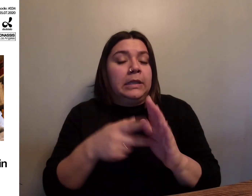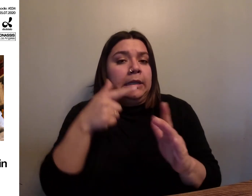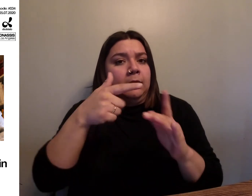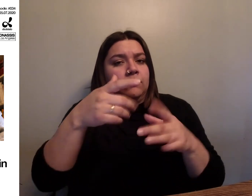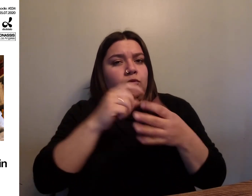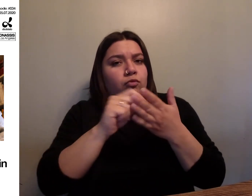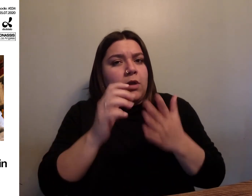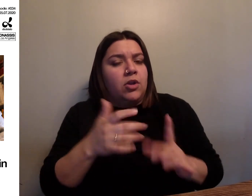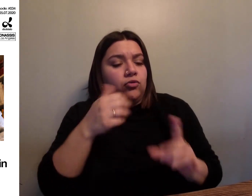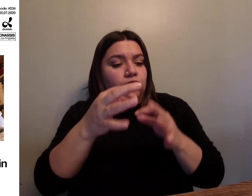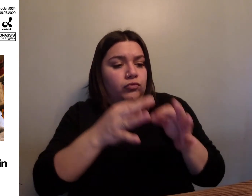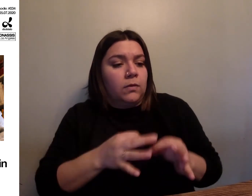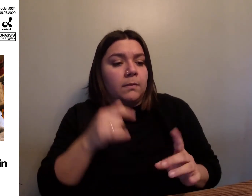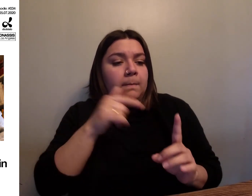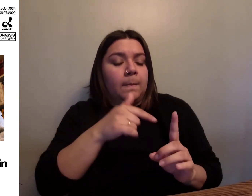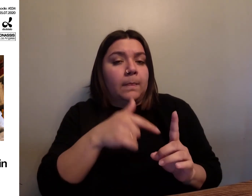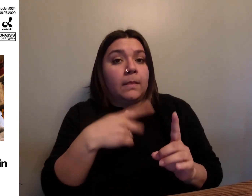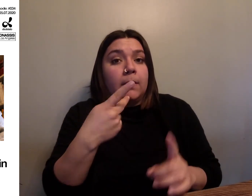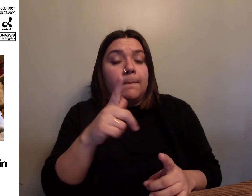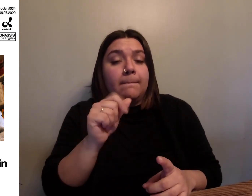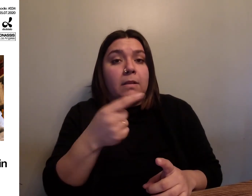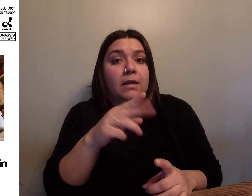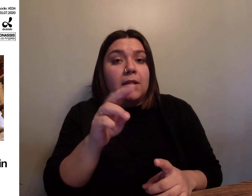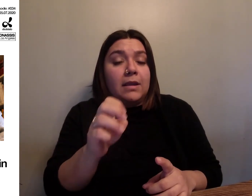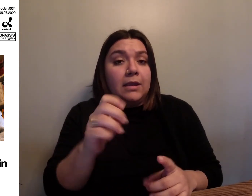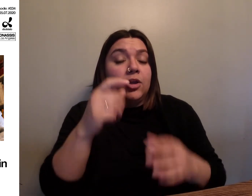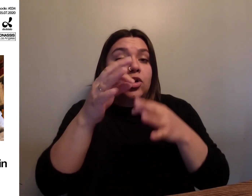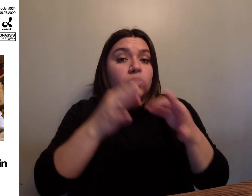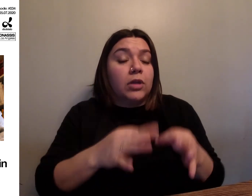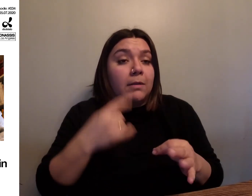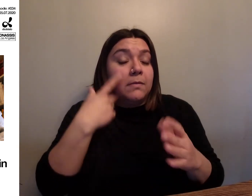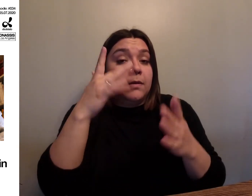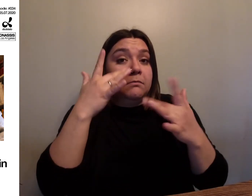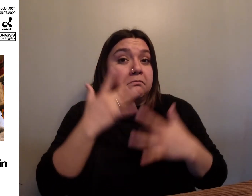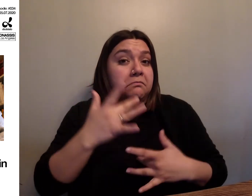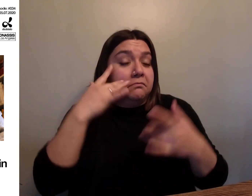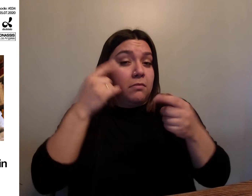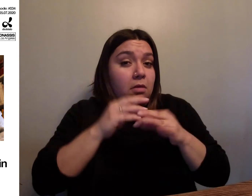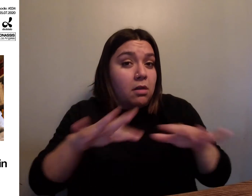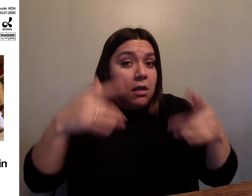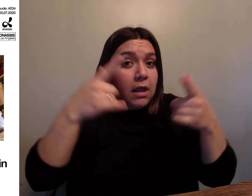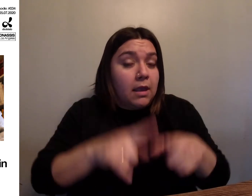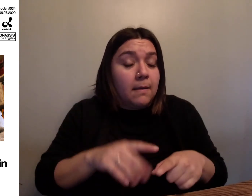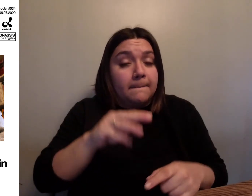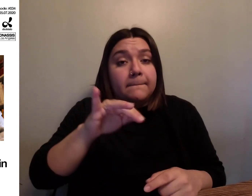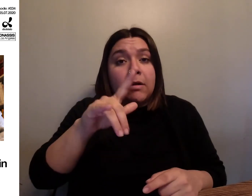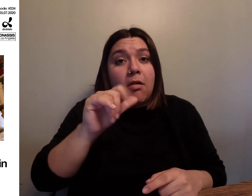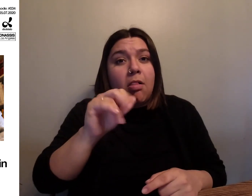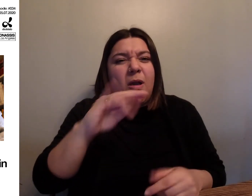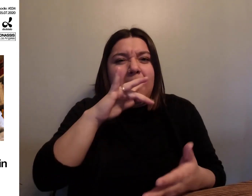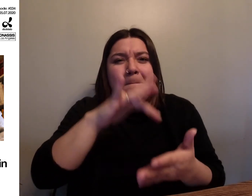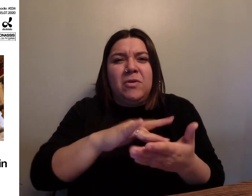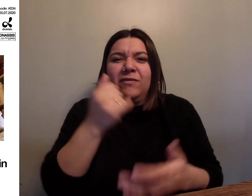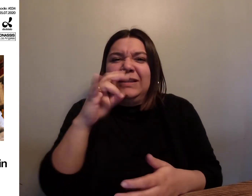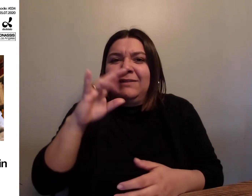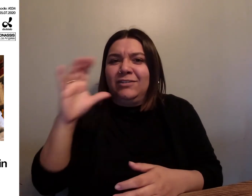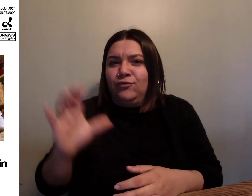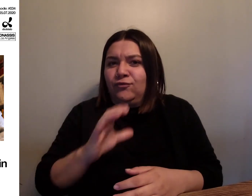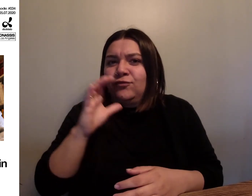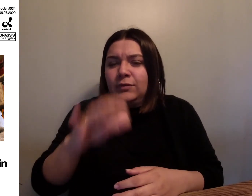he describes in it the plague in Milan in the middle of the 17th